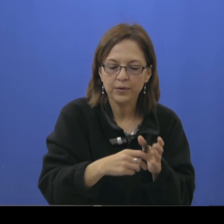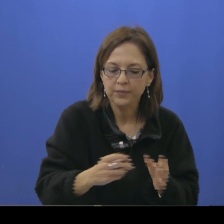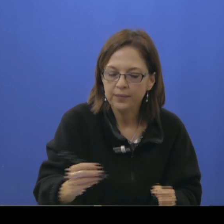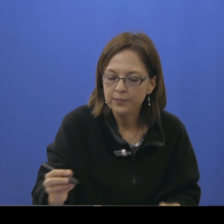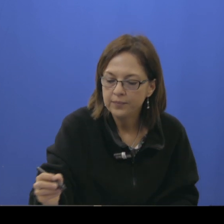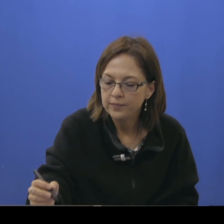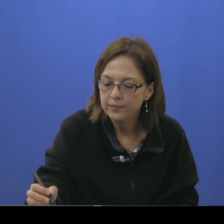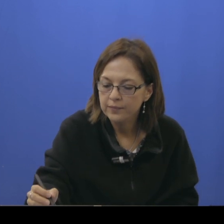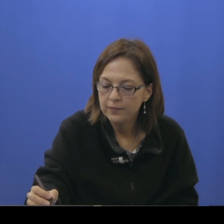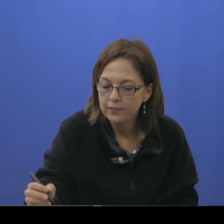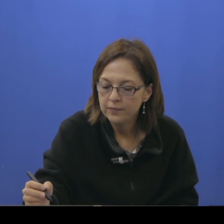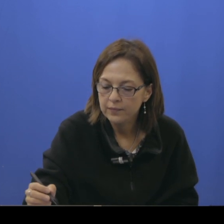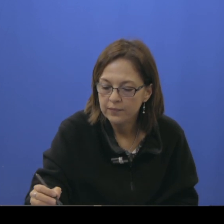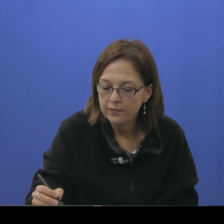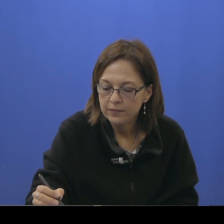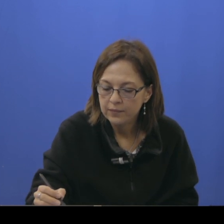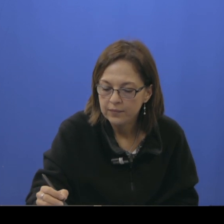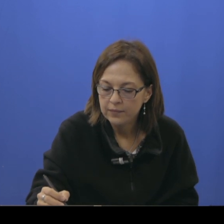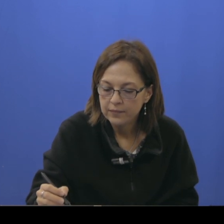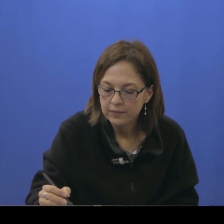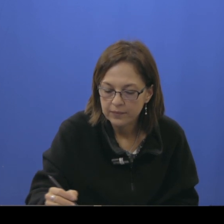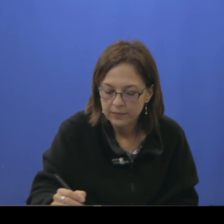top,